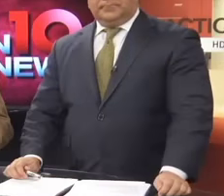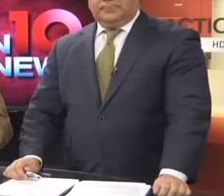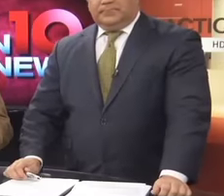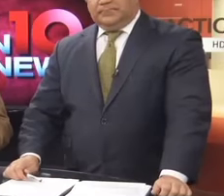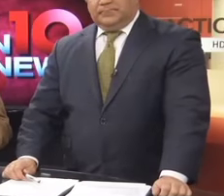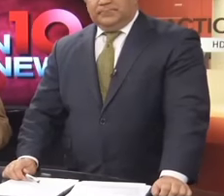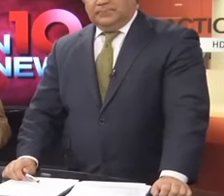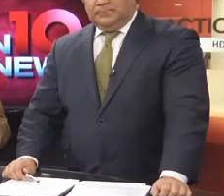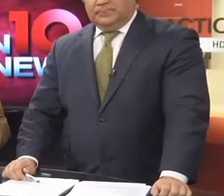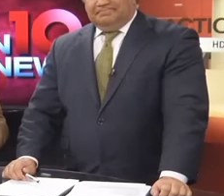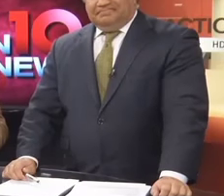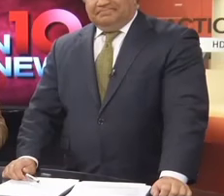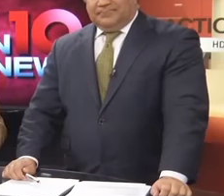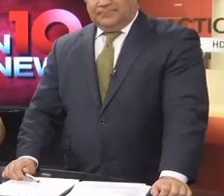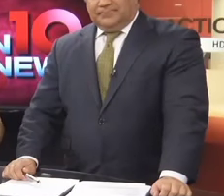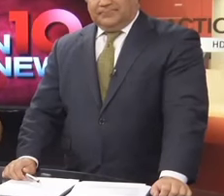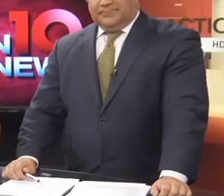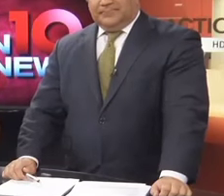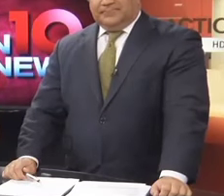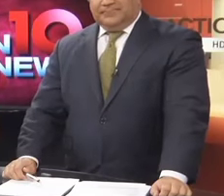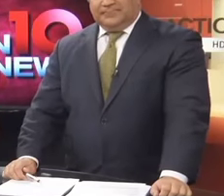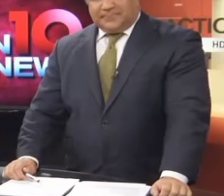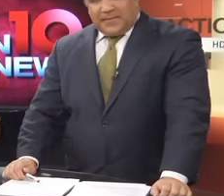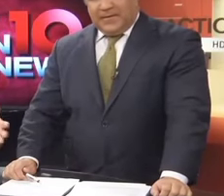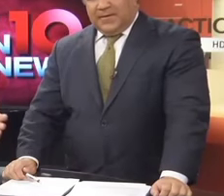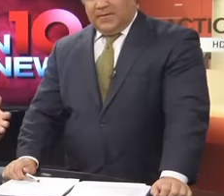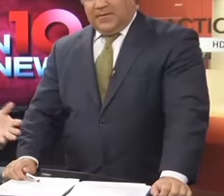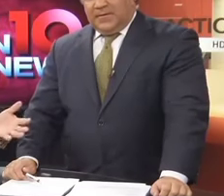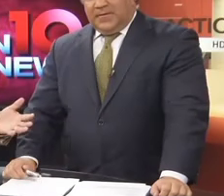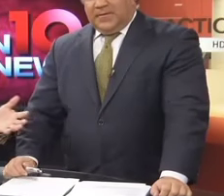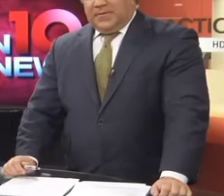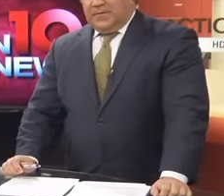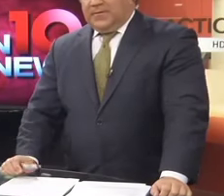possibility of Tropical Depression Harvey making landfall has folks preparing for the worst case scenario.